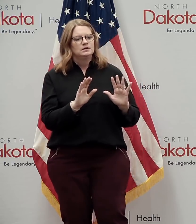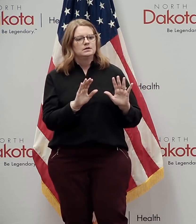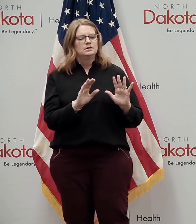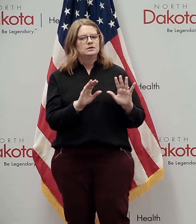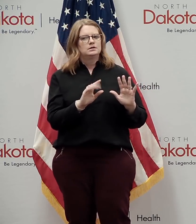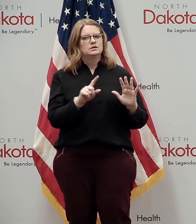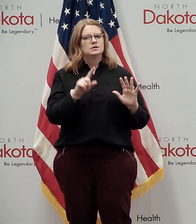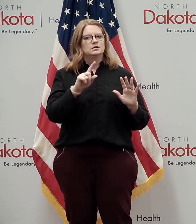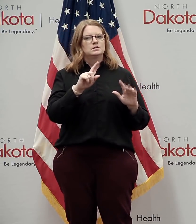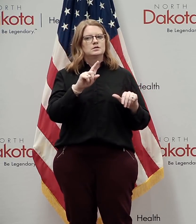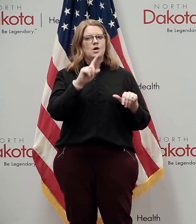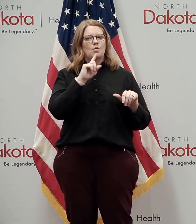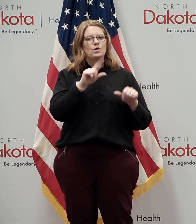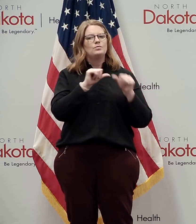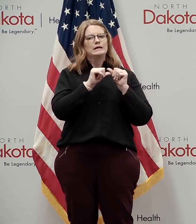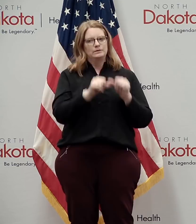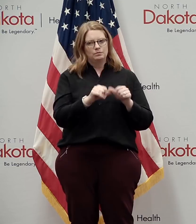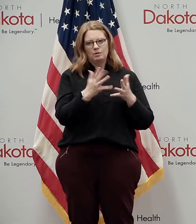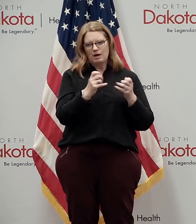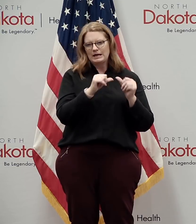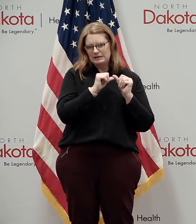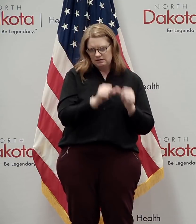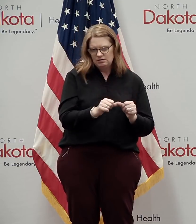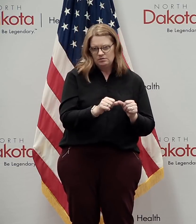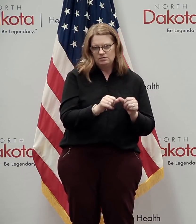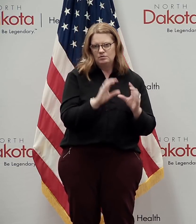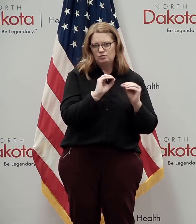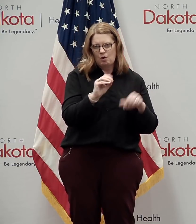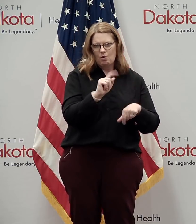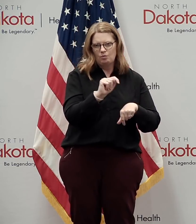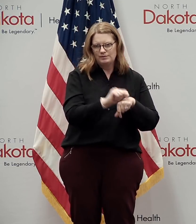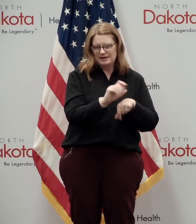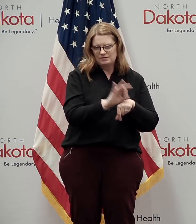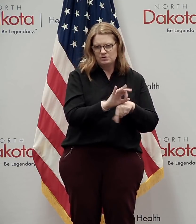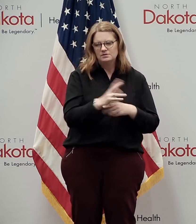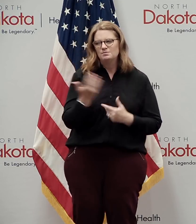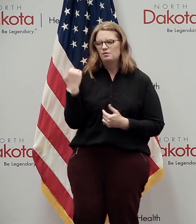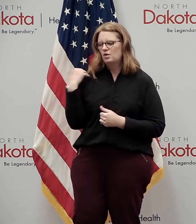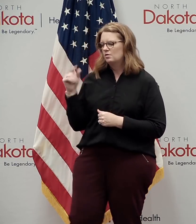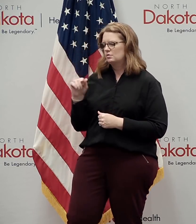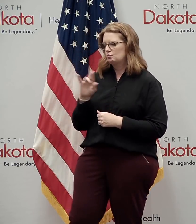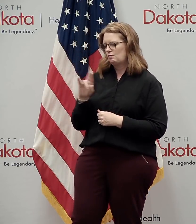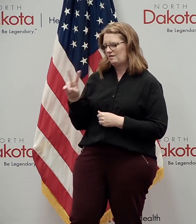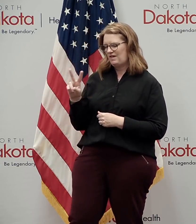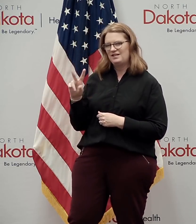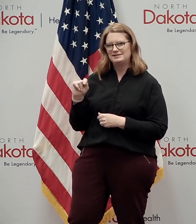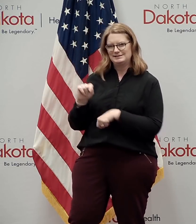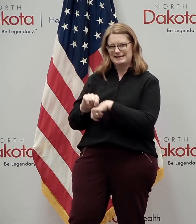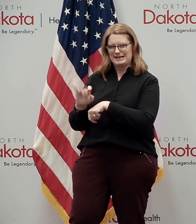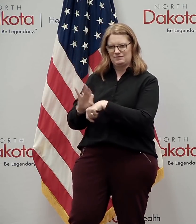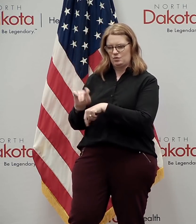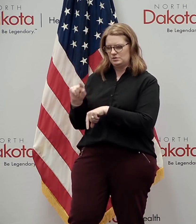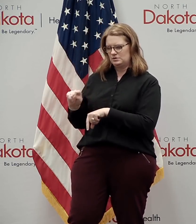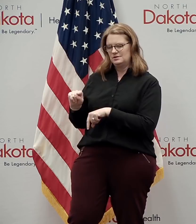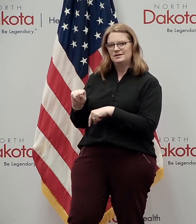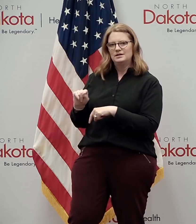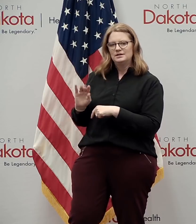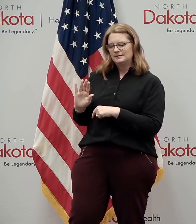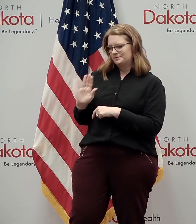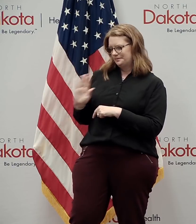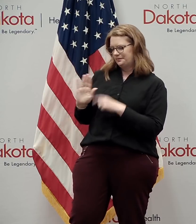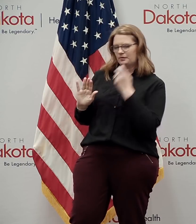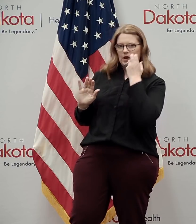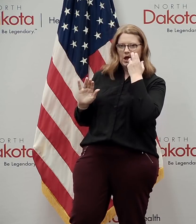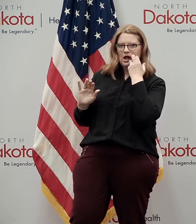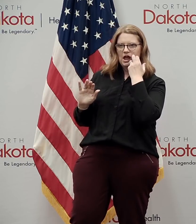do it without quota task force. We had as we called it, the Red River Valley Task Force, there were some additional challenges because we were dealing